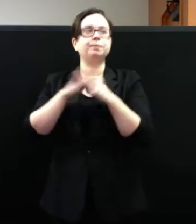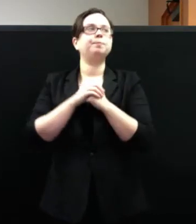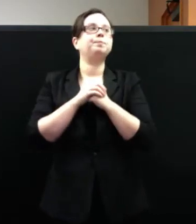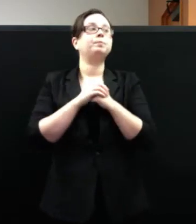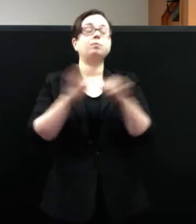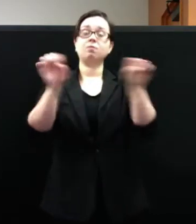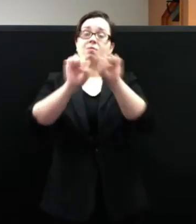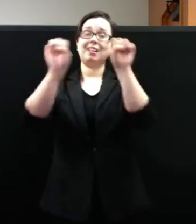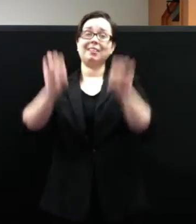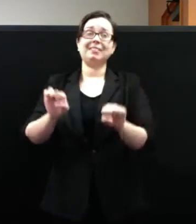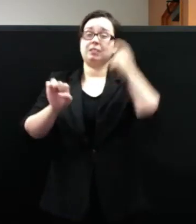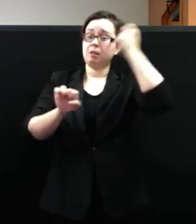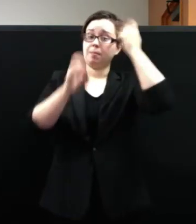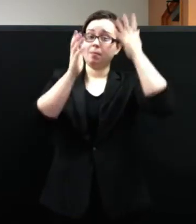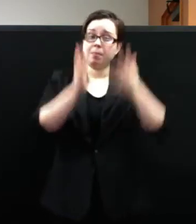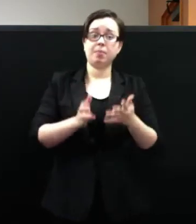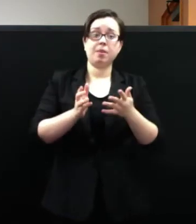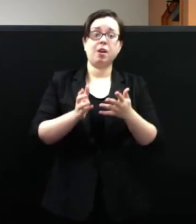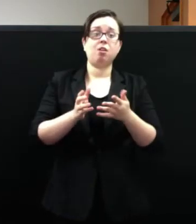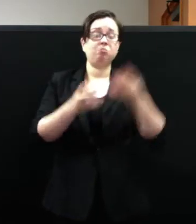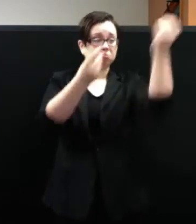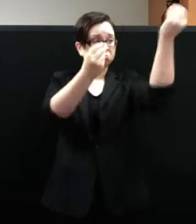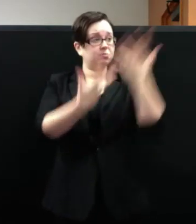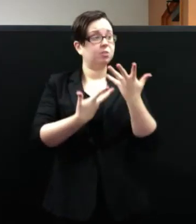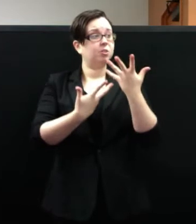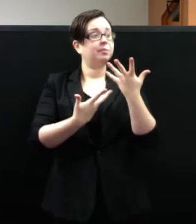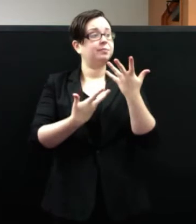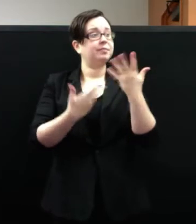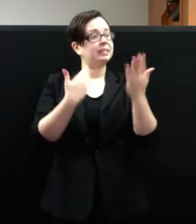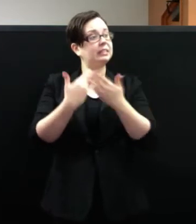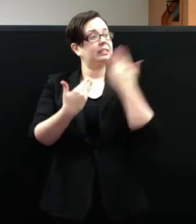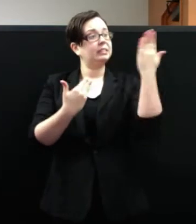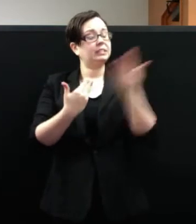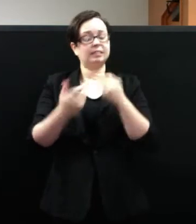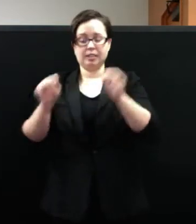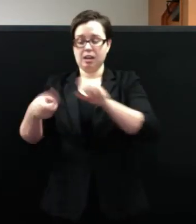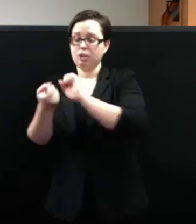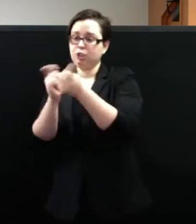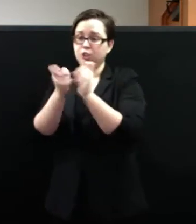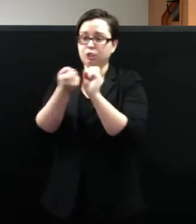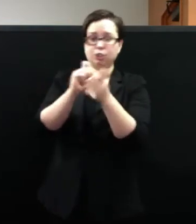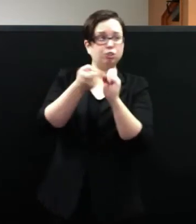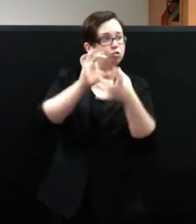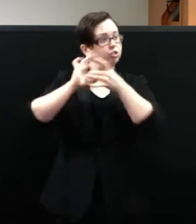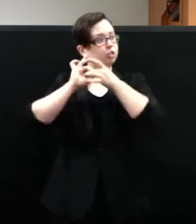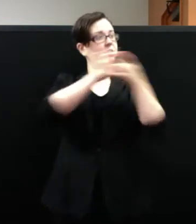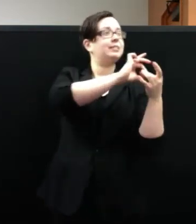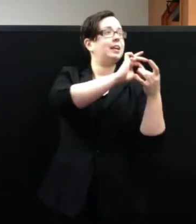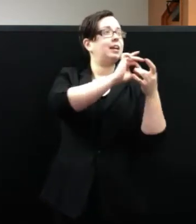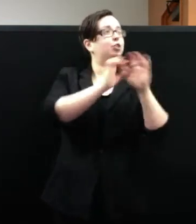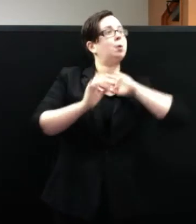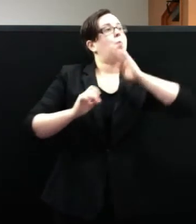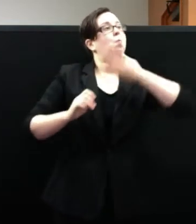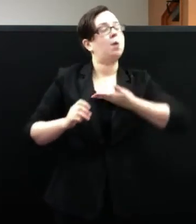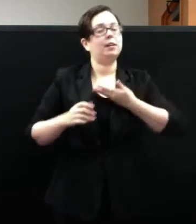ease with which we can change a representation correlates to our willingness to improve the model. So sticky